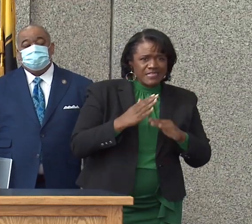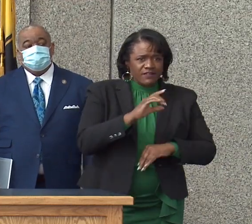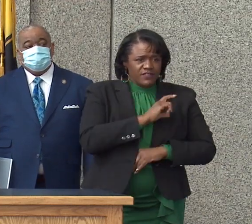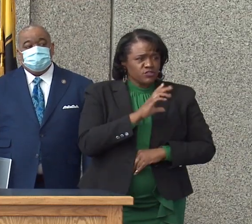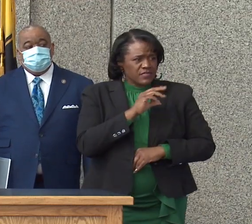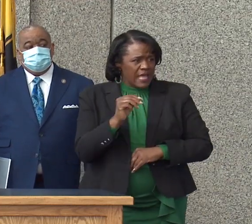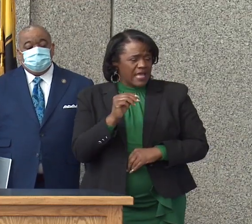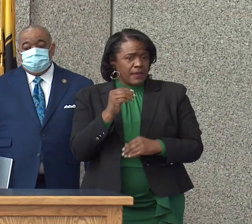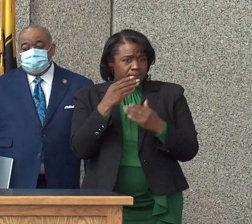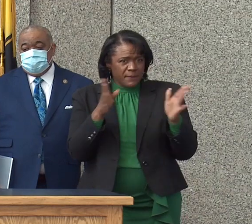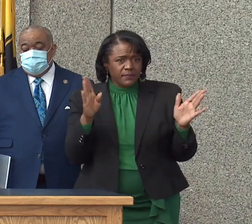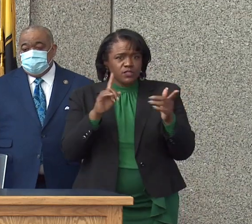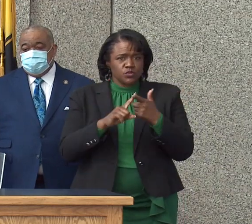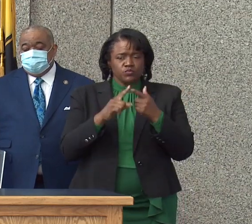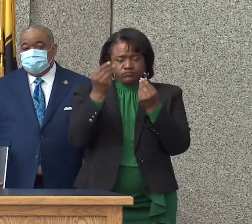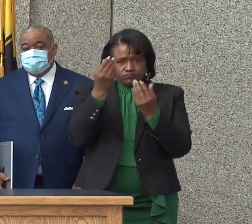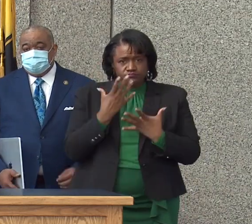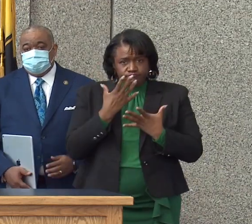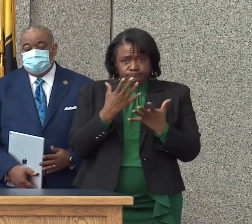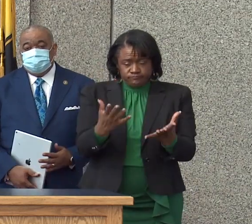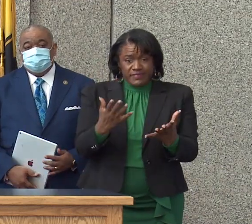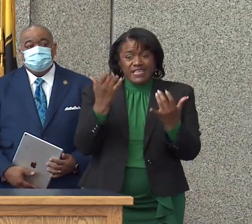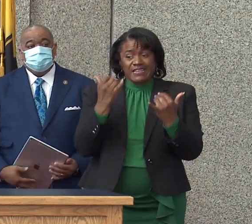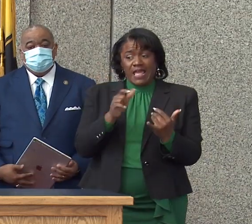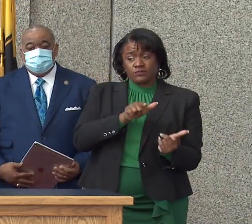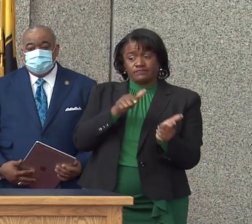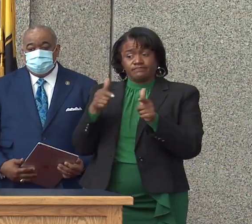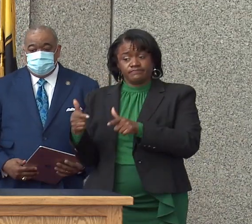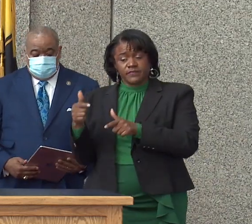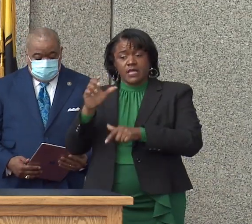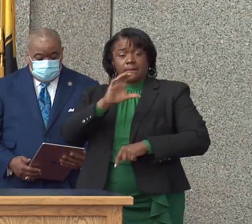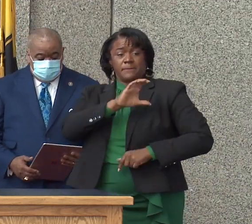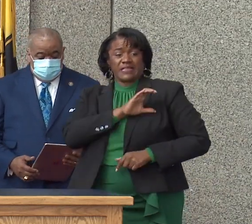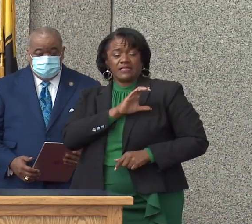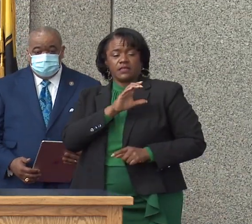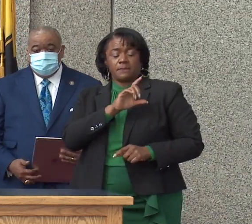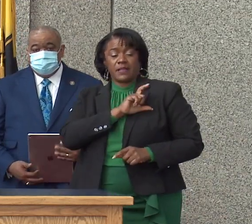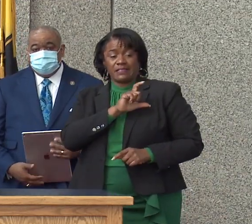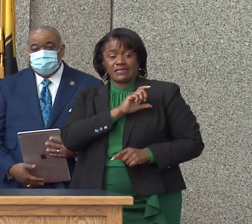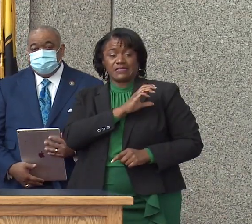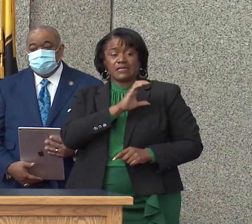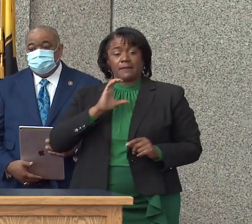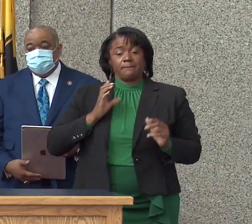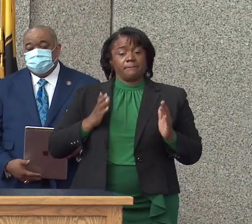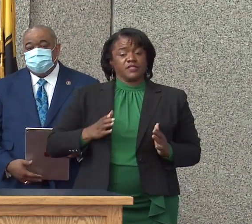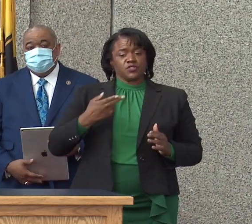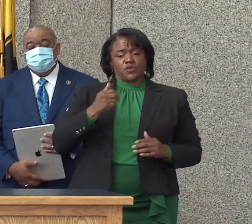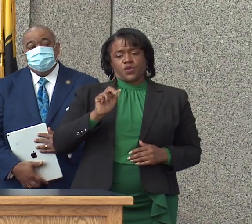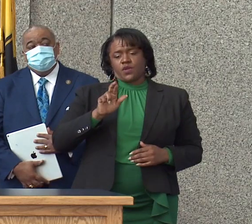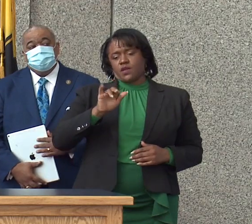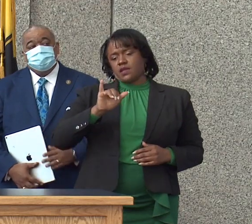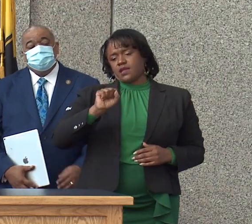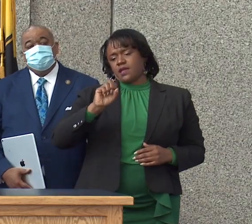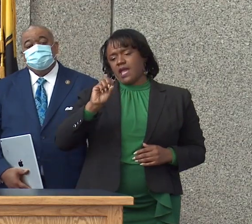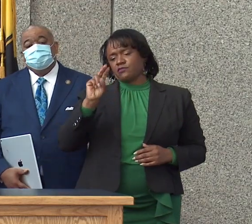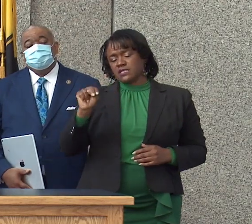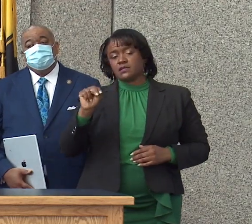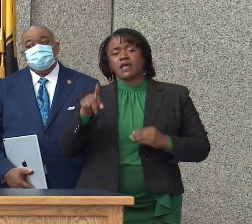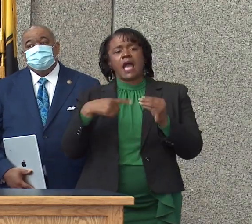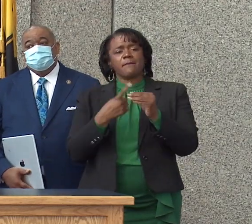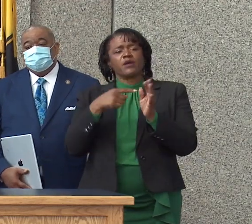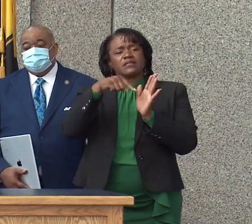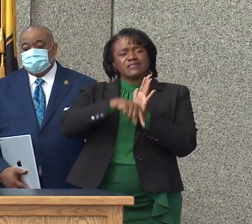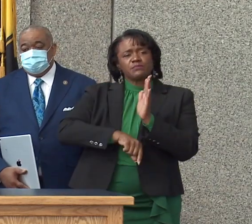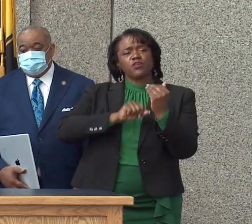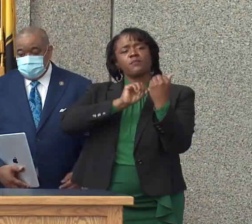alike. I will now turn it over to Police Commissioner Harrison to talk more about our overall gun investigative approach and then to Council